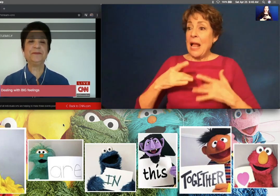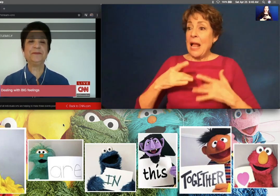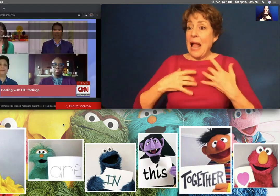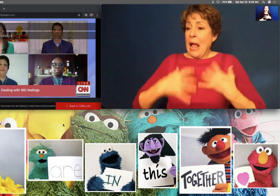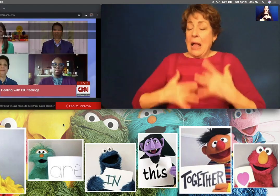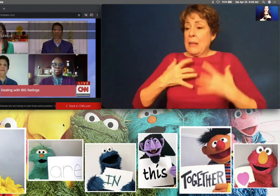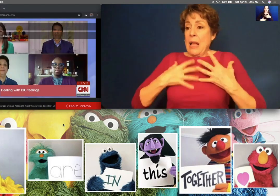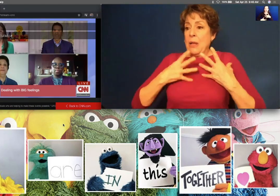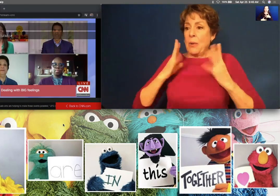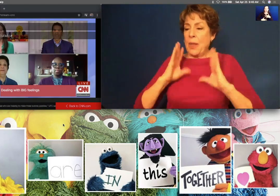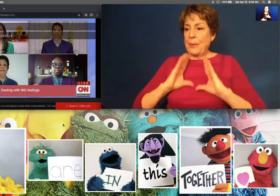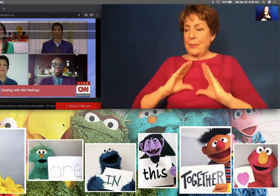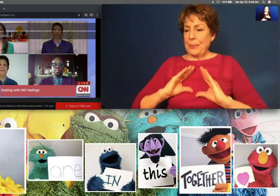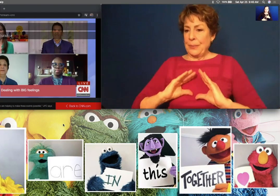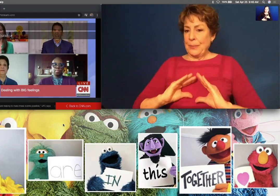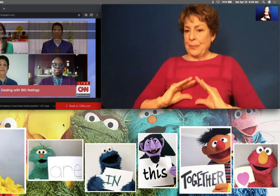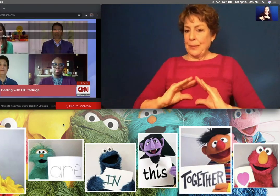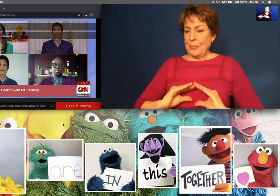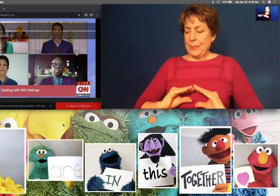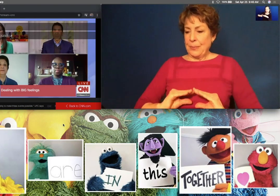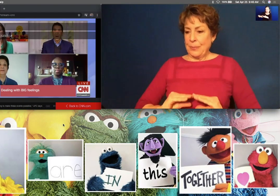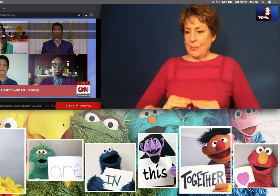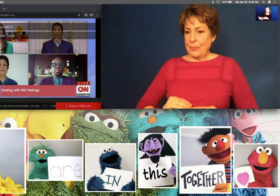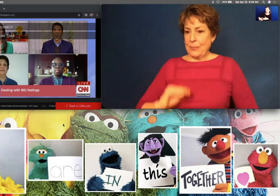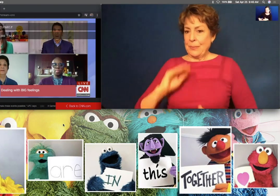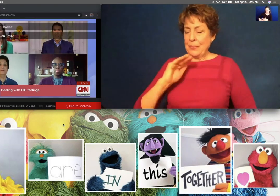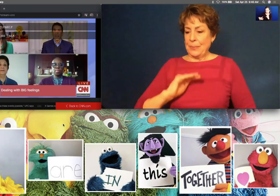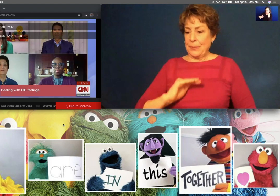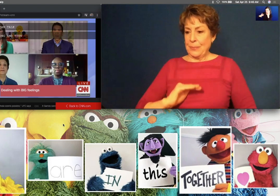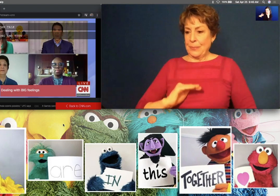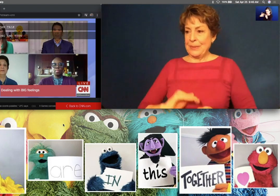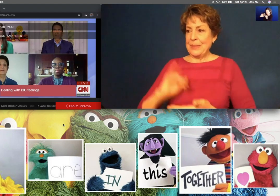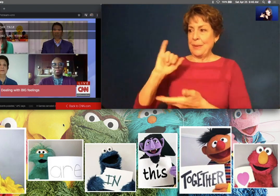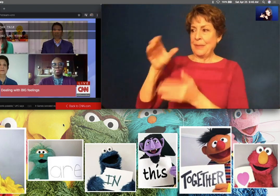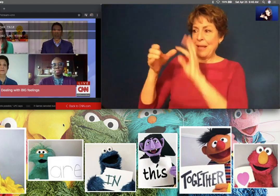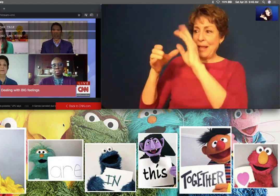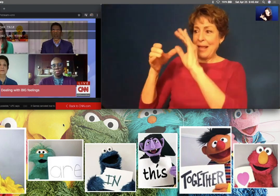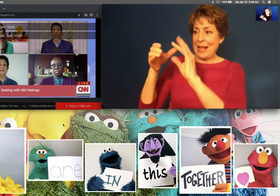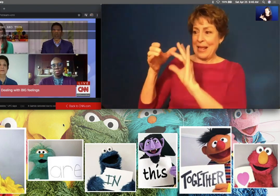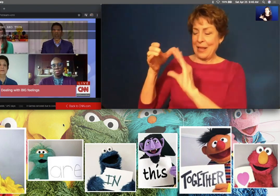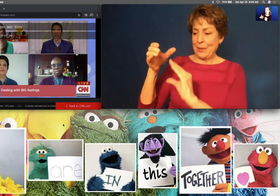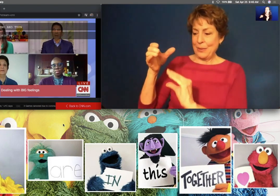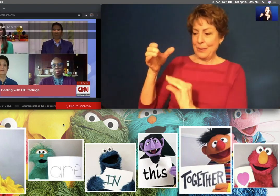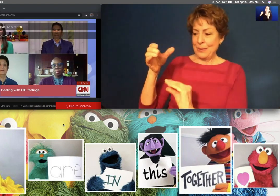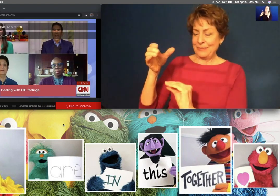then talk about how we're feeling, and then we can move onto another activity.